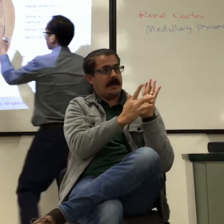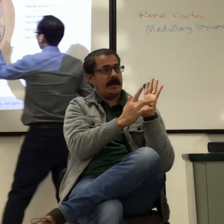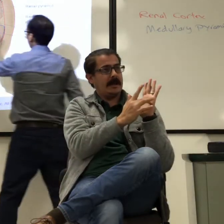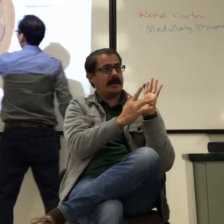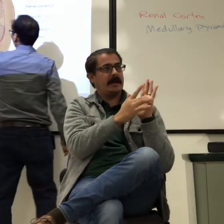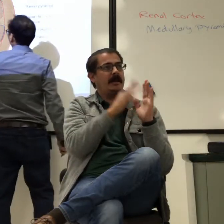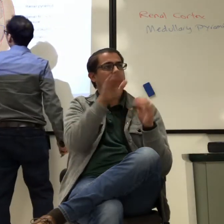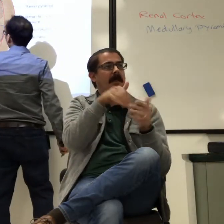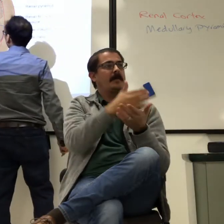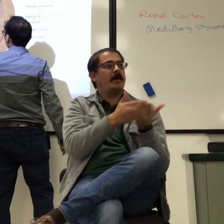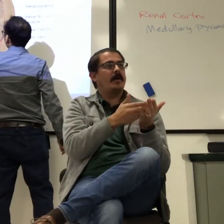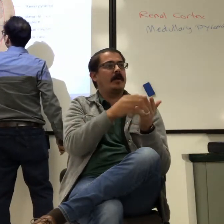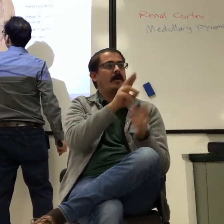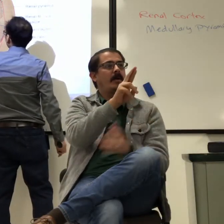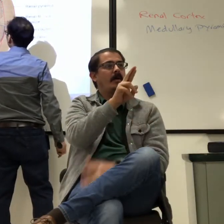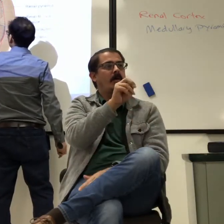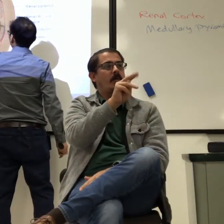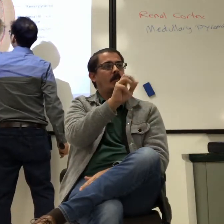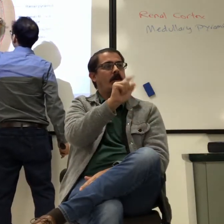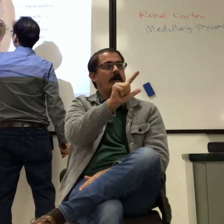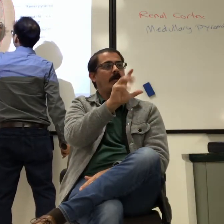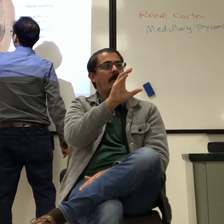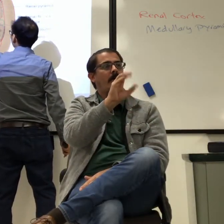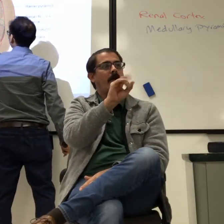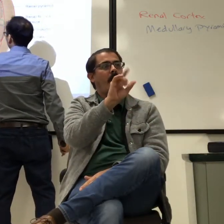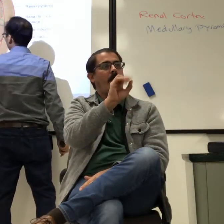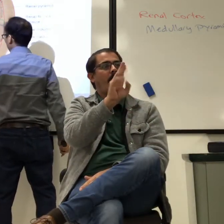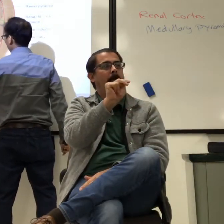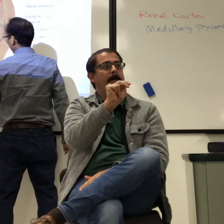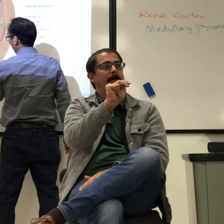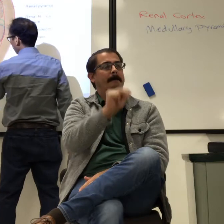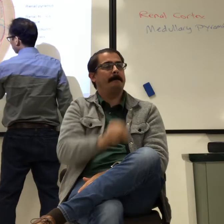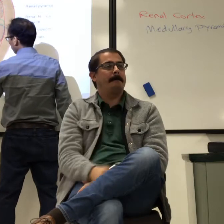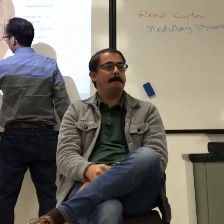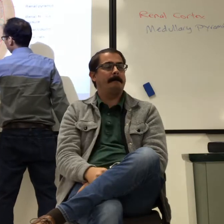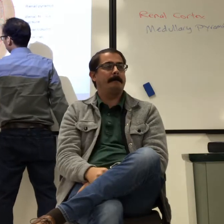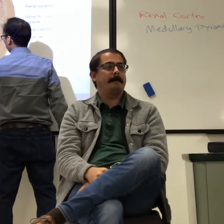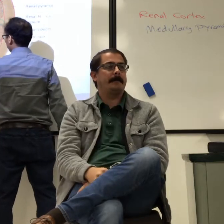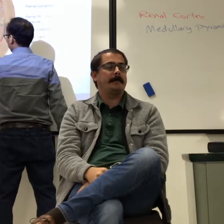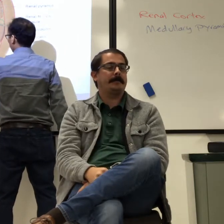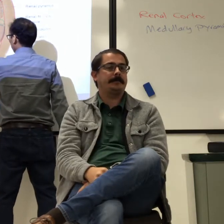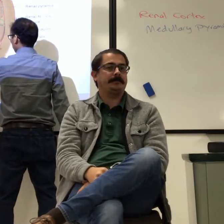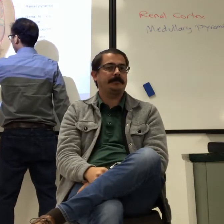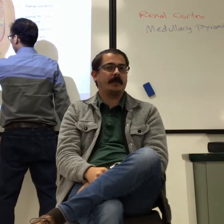like here, renal column, in between the pyramids, or I guess here.